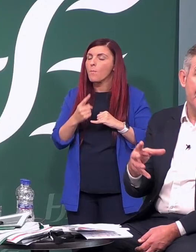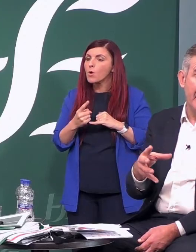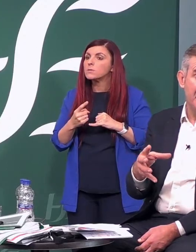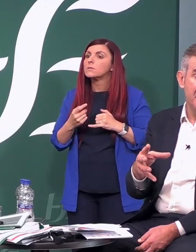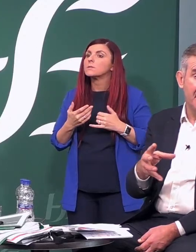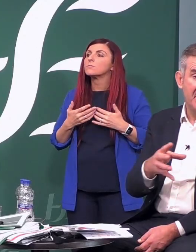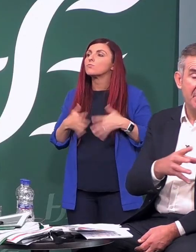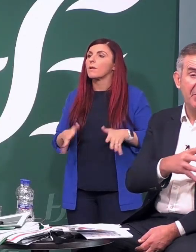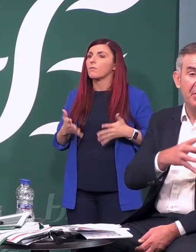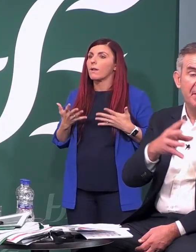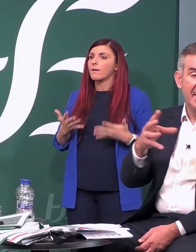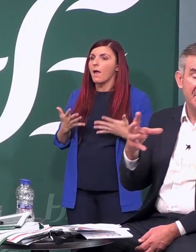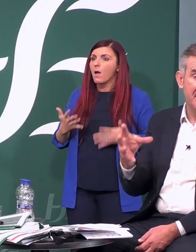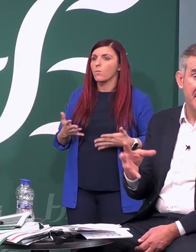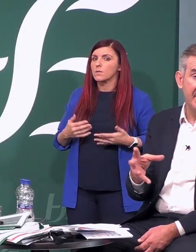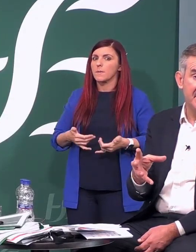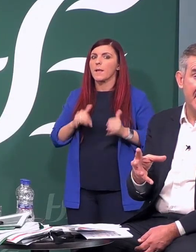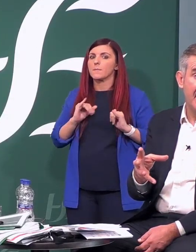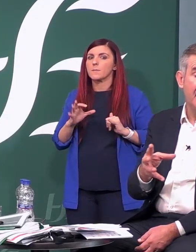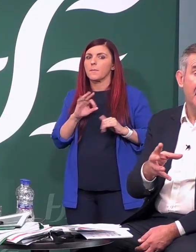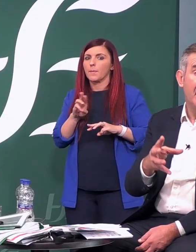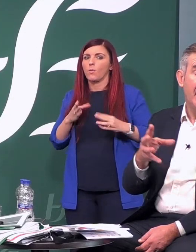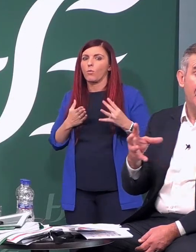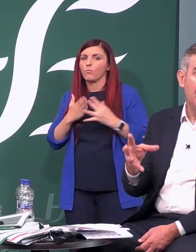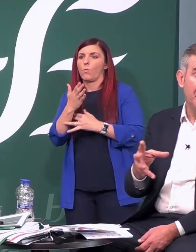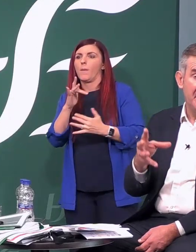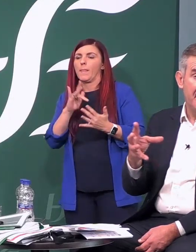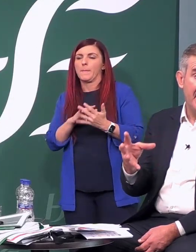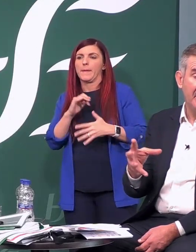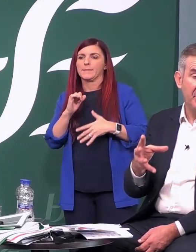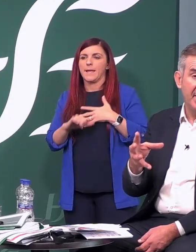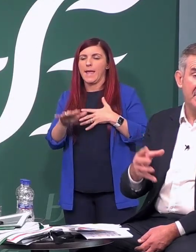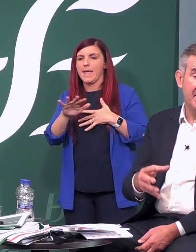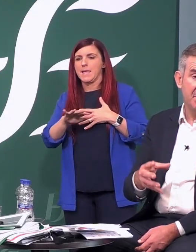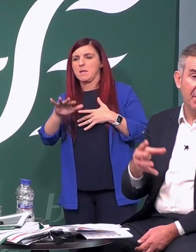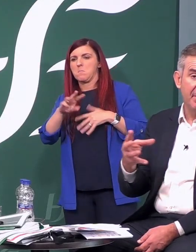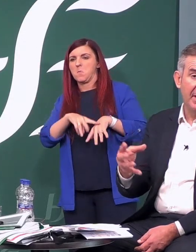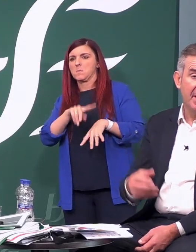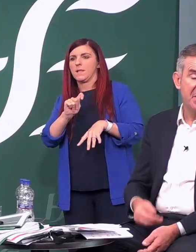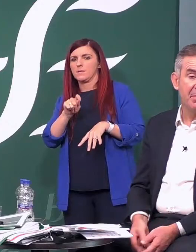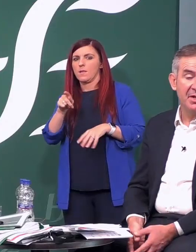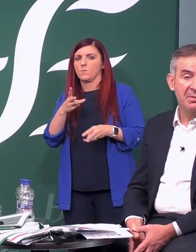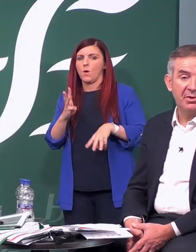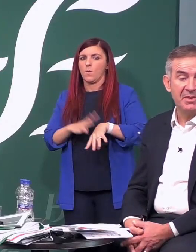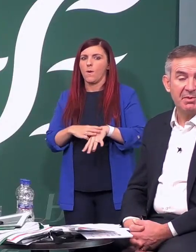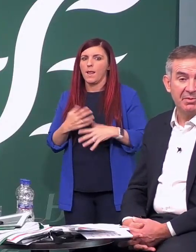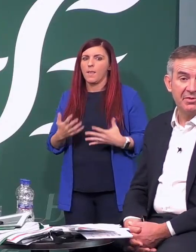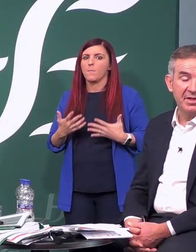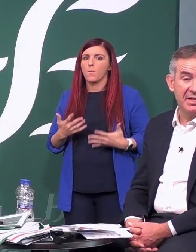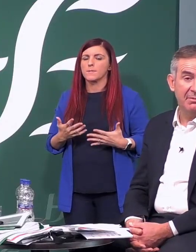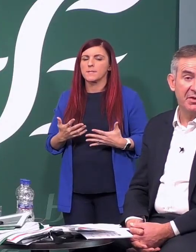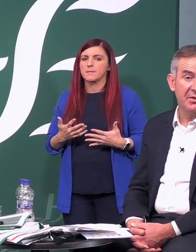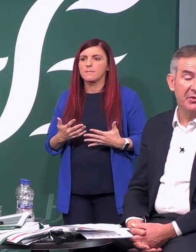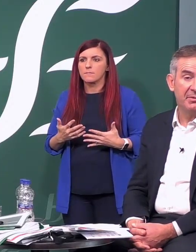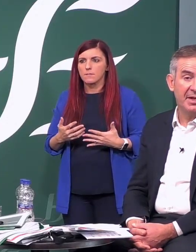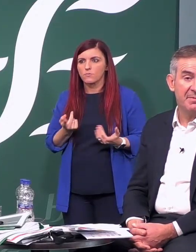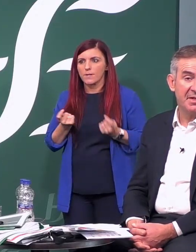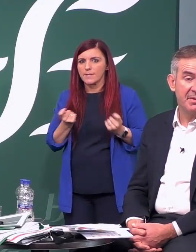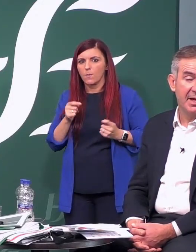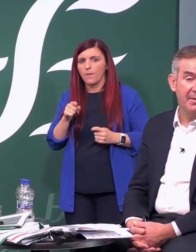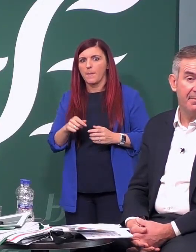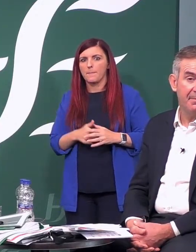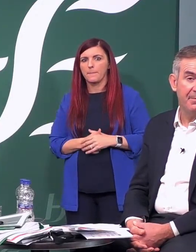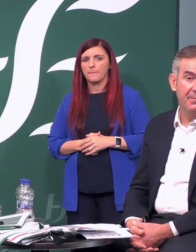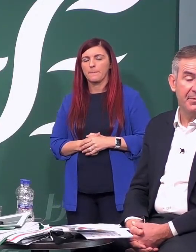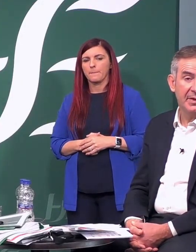moment, we're still managing to get people through in that sort of next day mode in the main. So that's working well. There are some pressure points, but we're trying to deal with those as well as